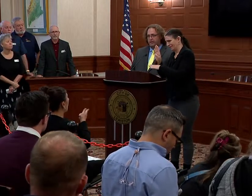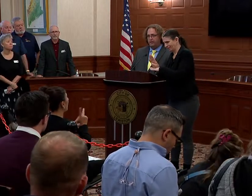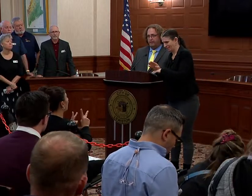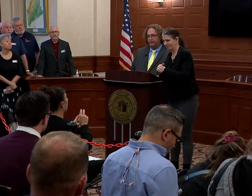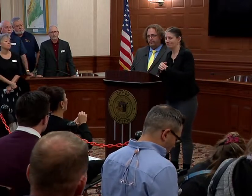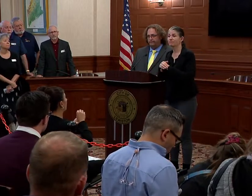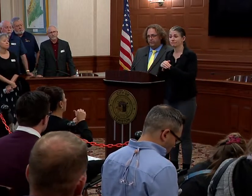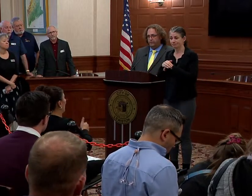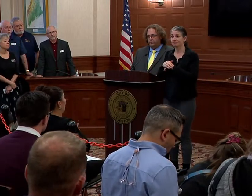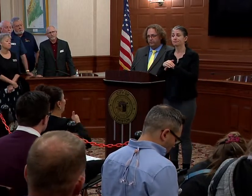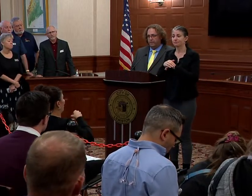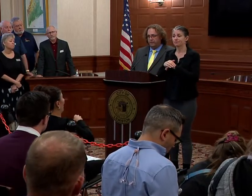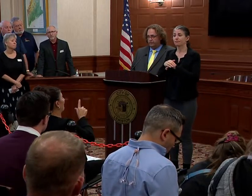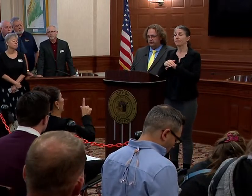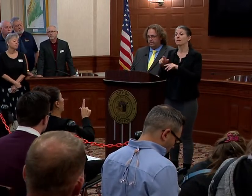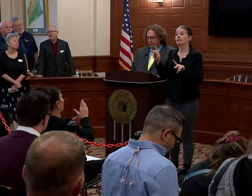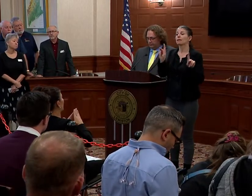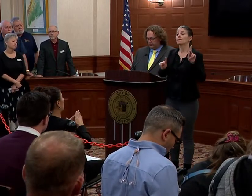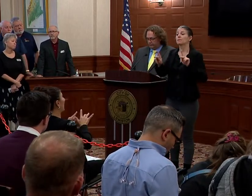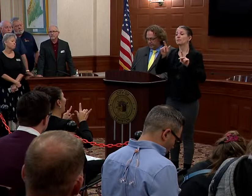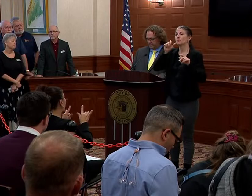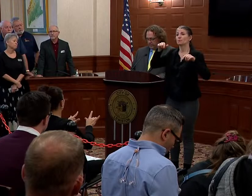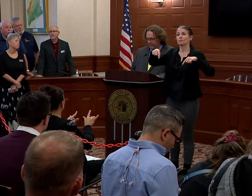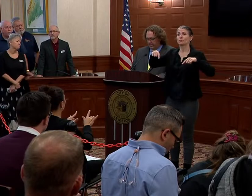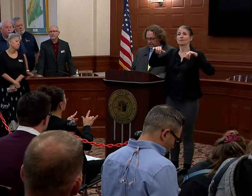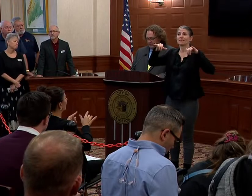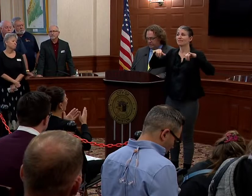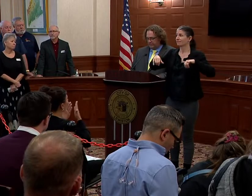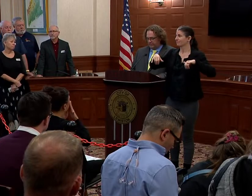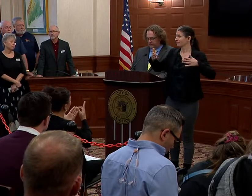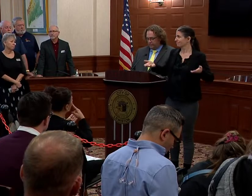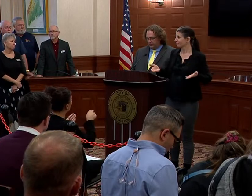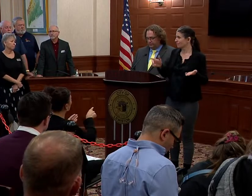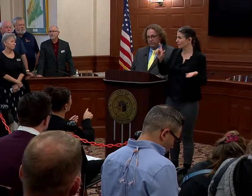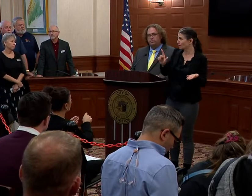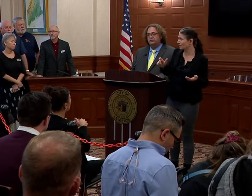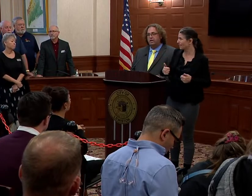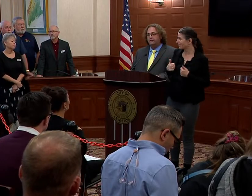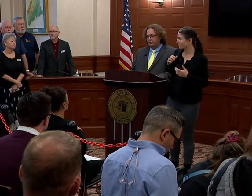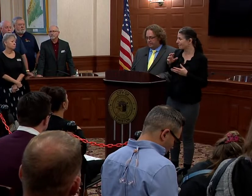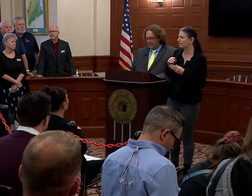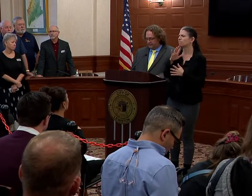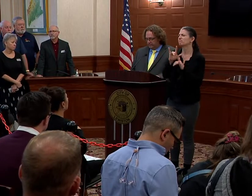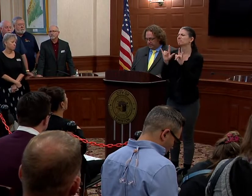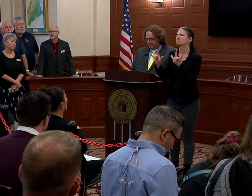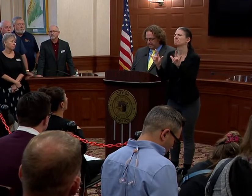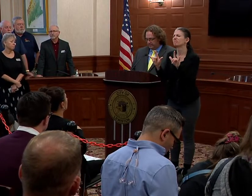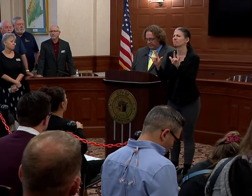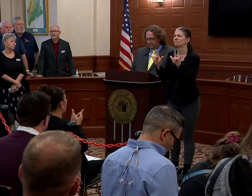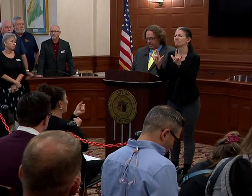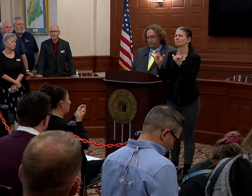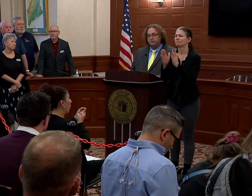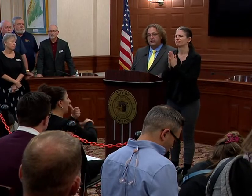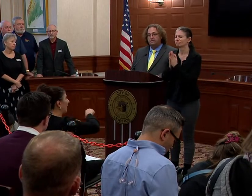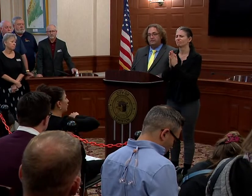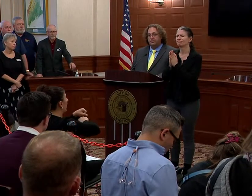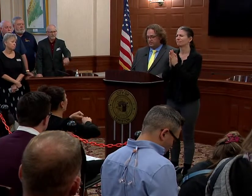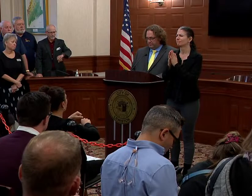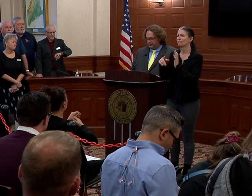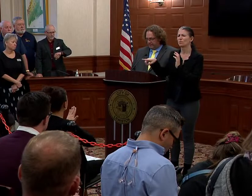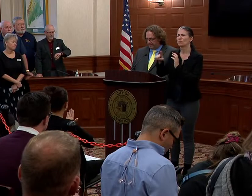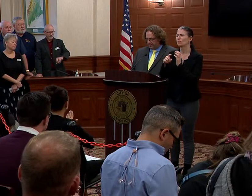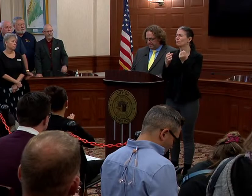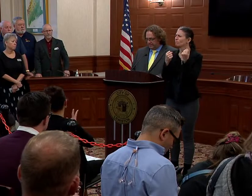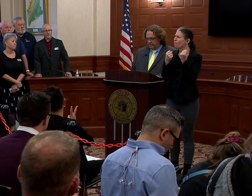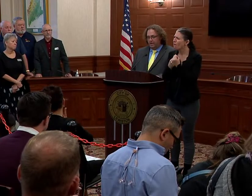residents, you know, I love you. I'm grateful for you, and I appreciate the support you've shown each other the past few days. My heart goes out to the